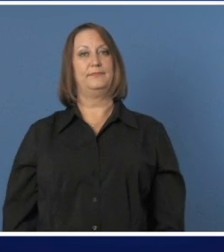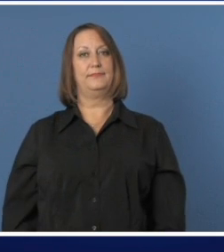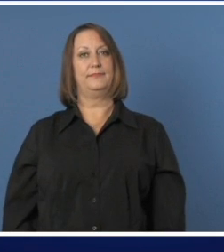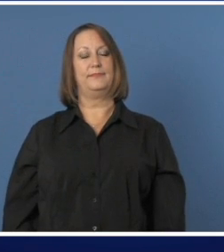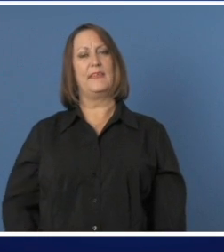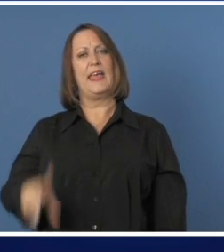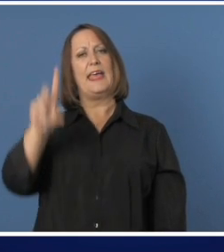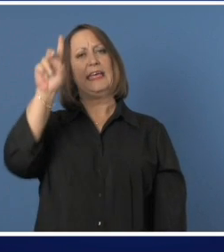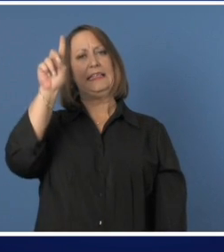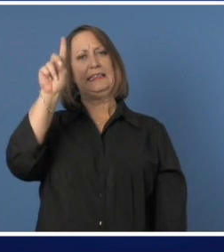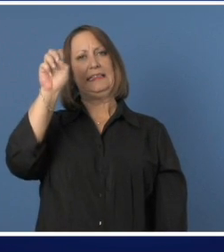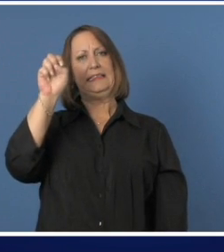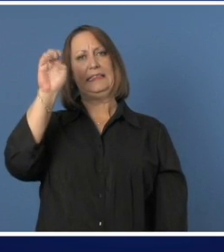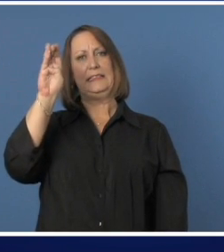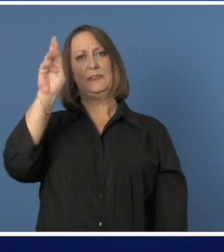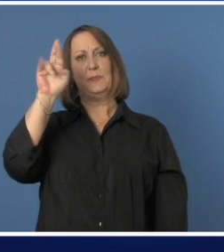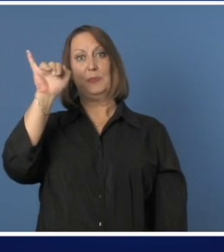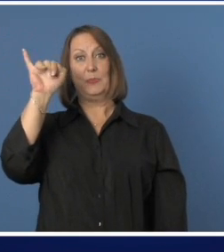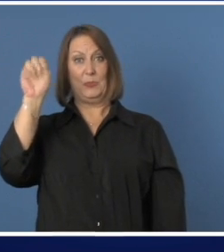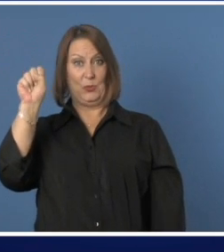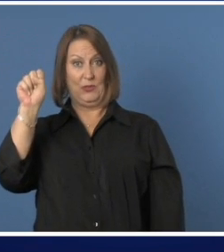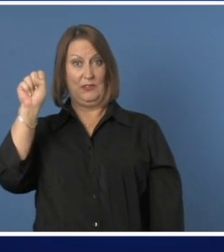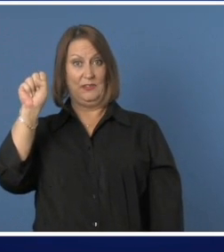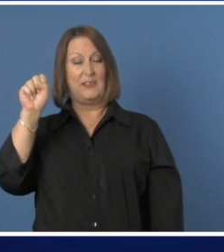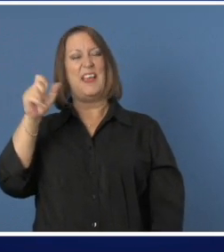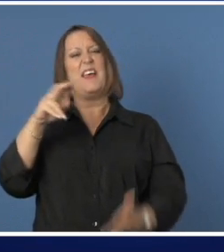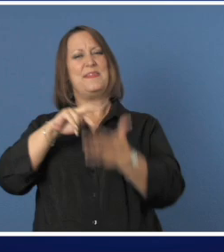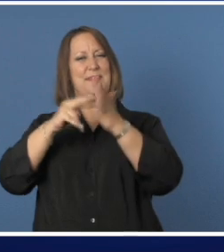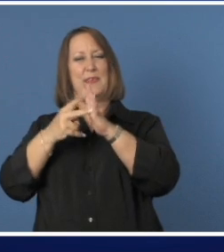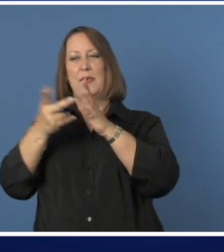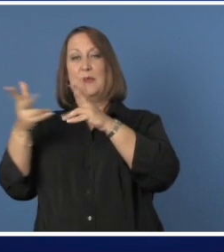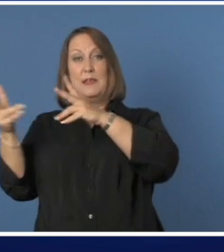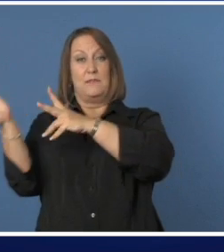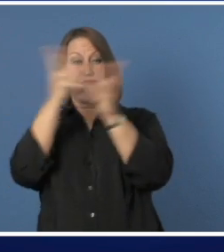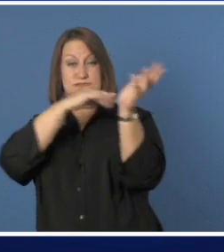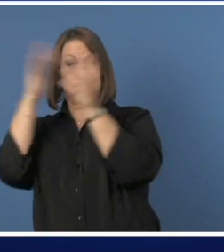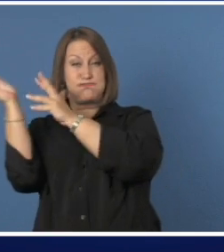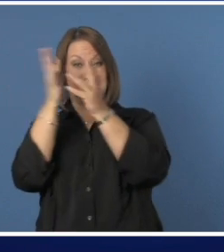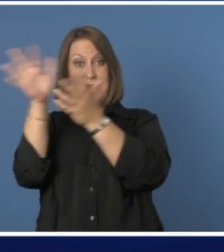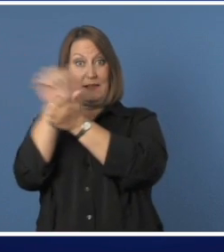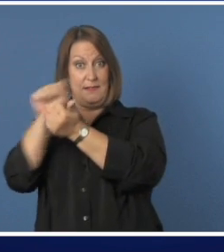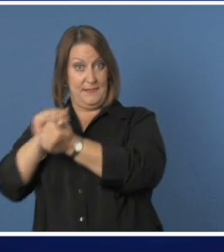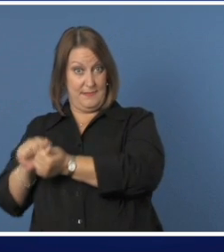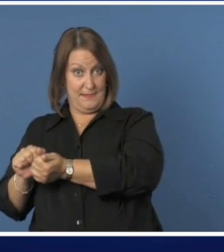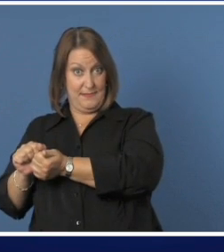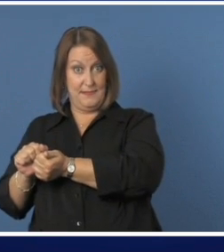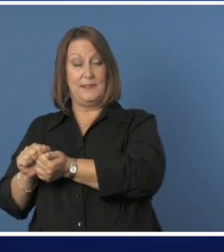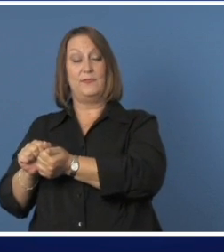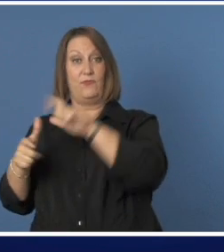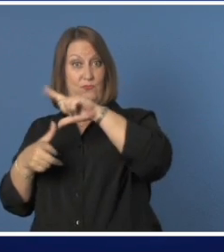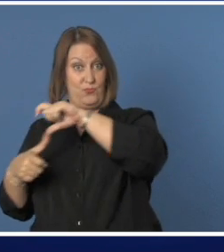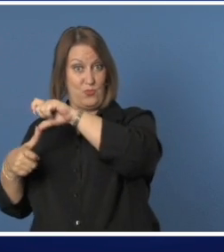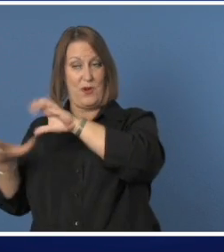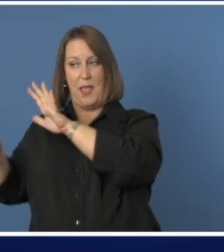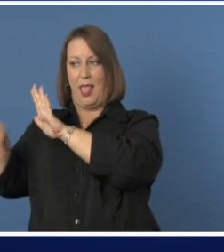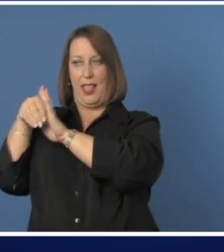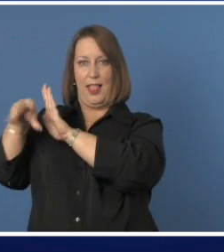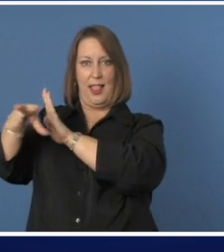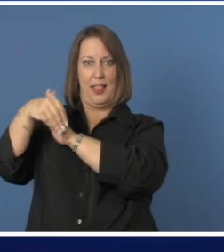watch out for flying debris flying debris from tornadoes